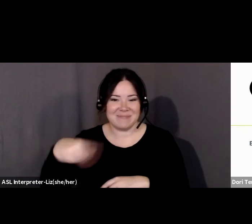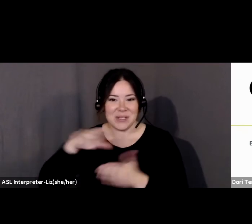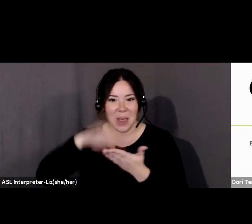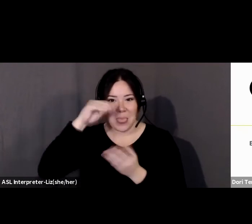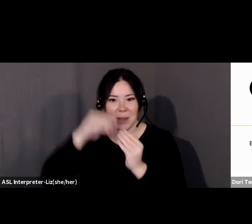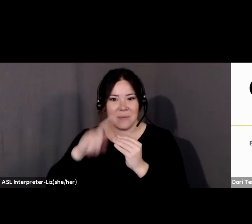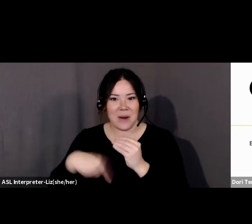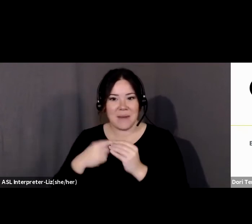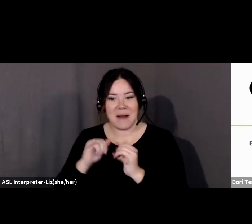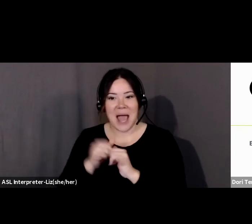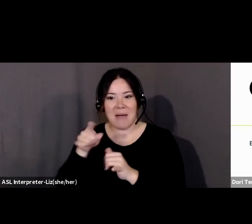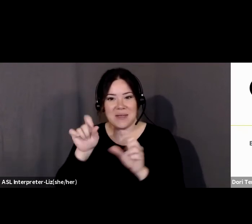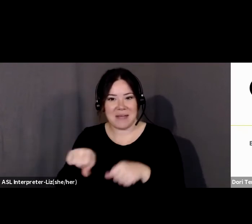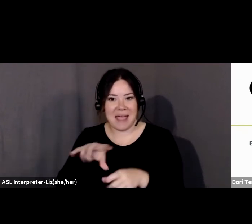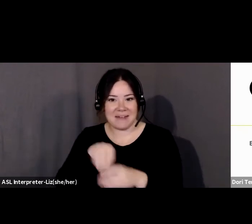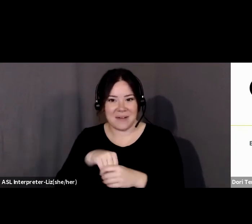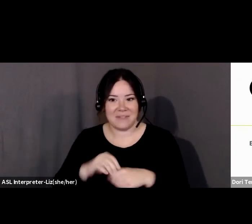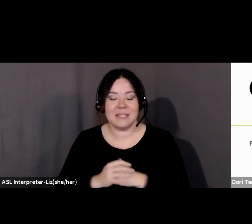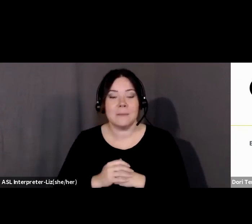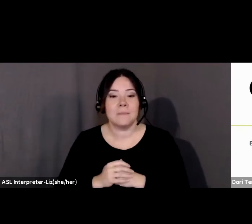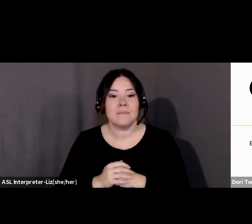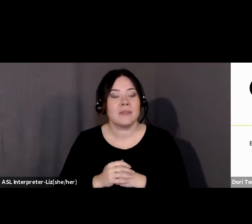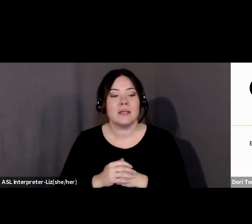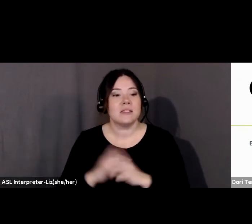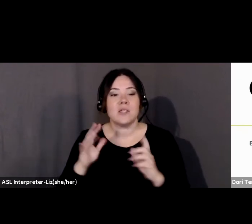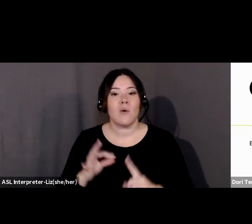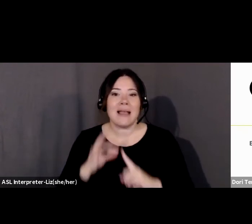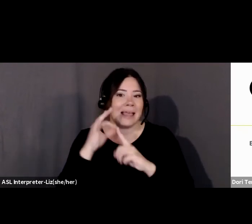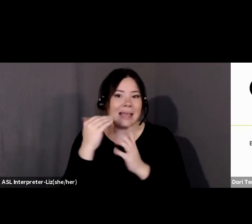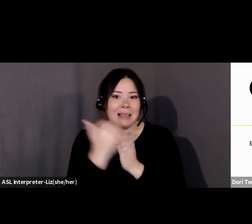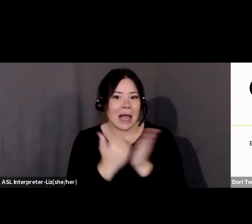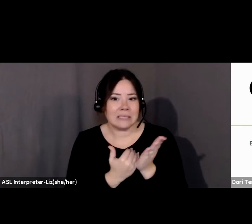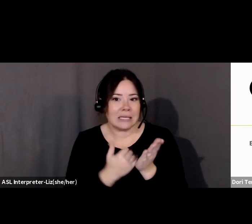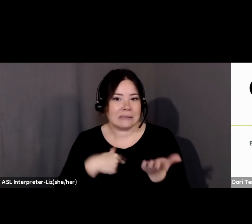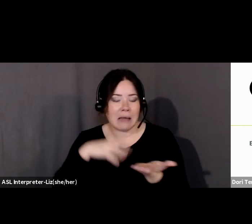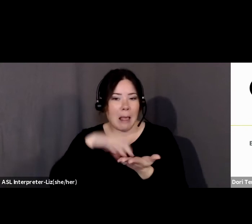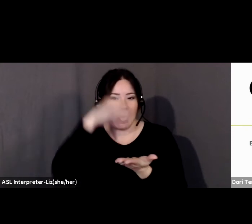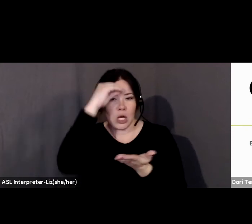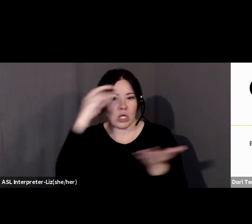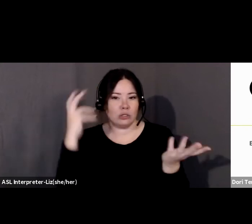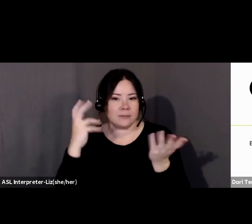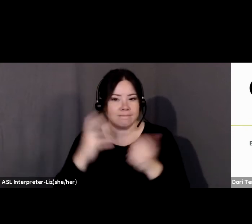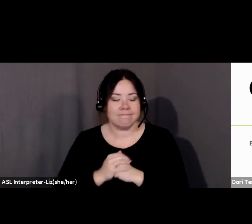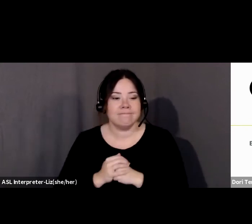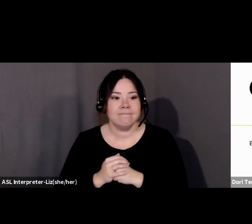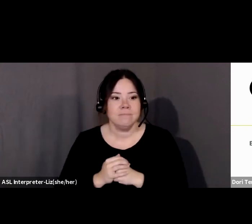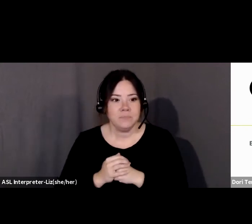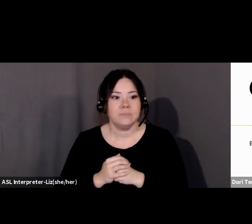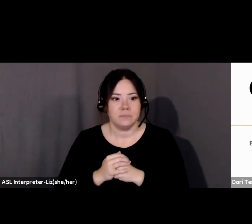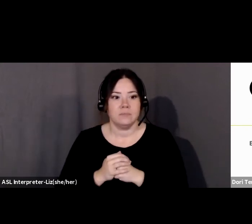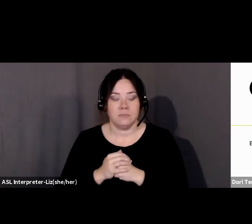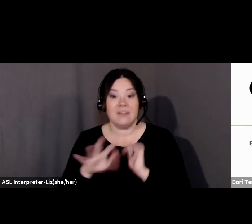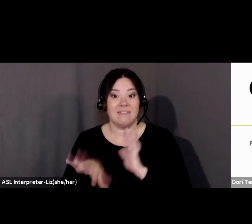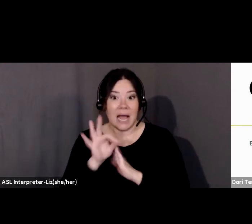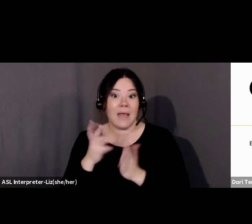how you can get involved. So what are some key lessons that I learned along the way? Find the resources you